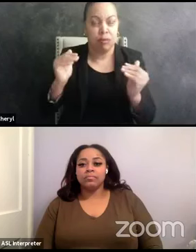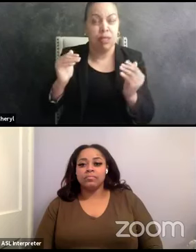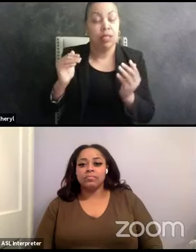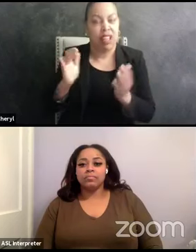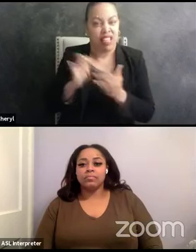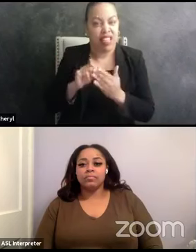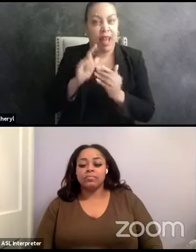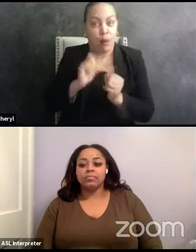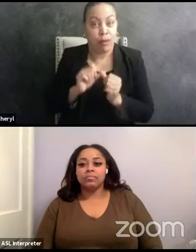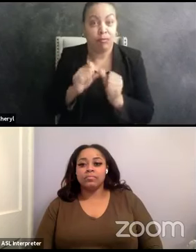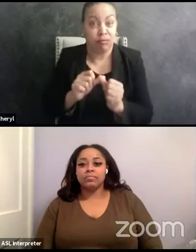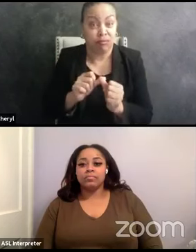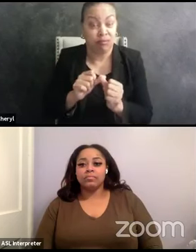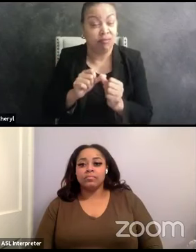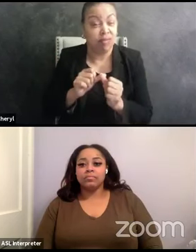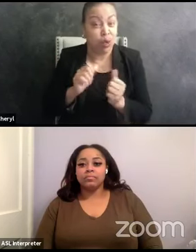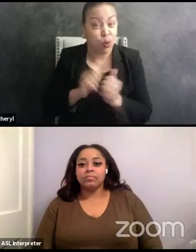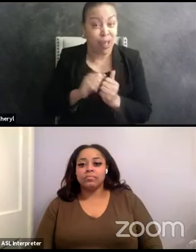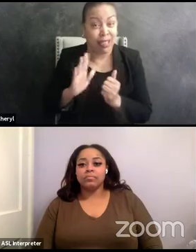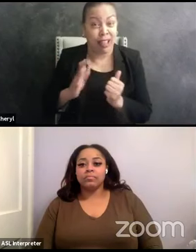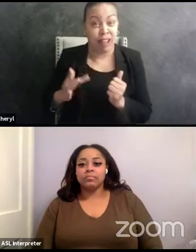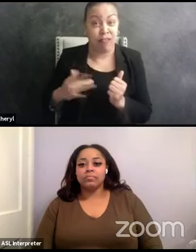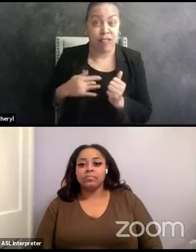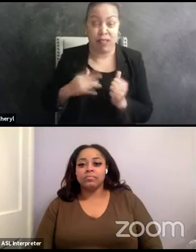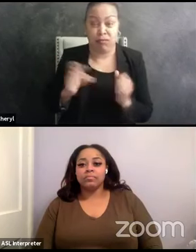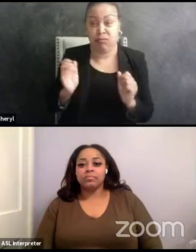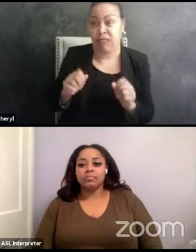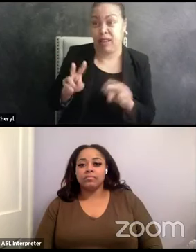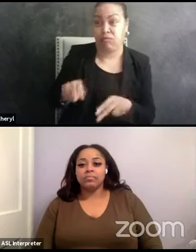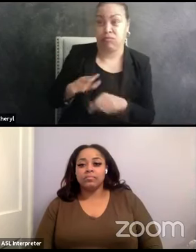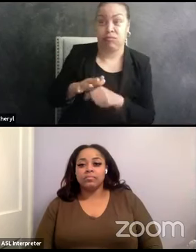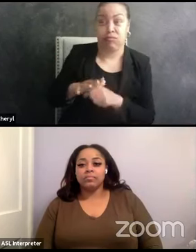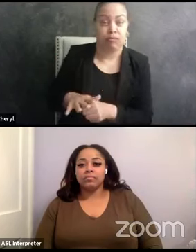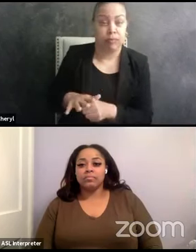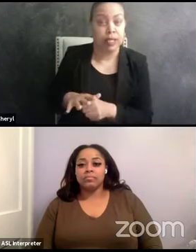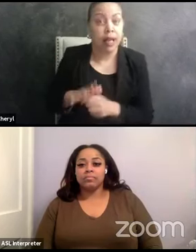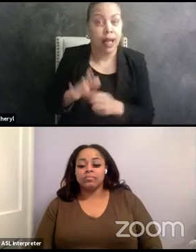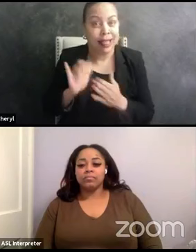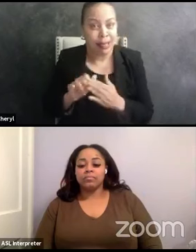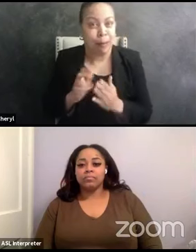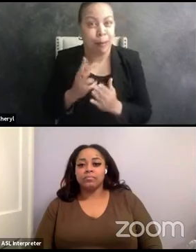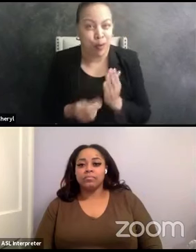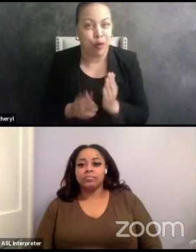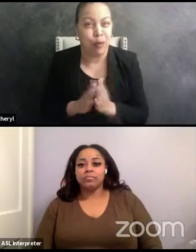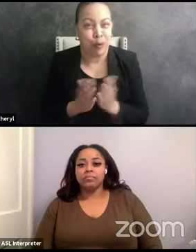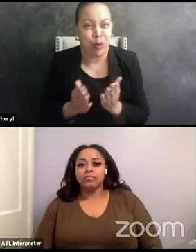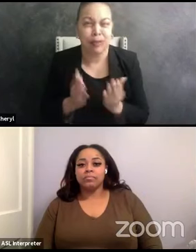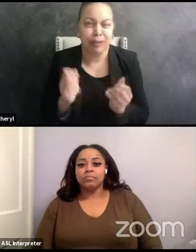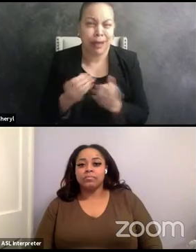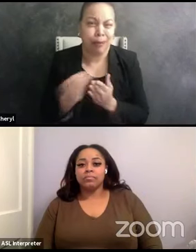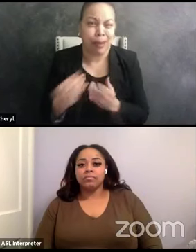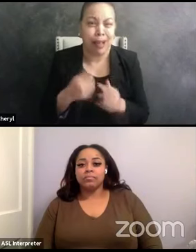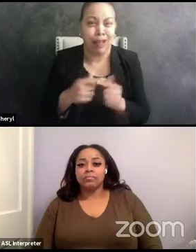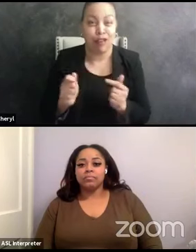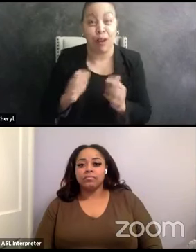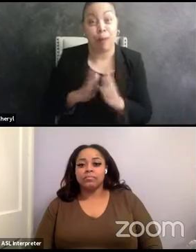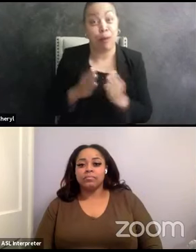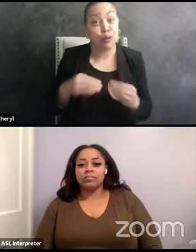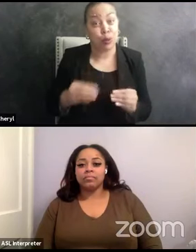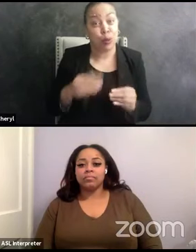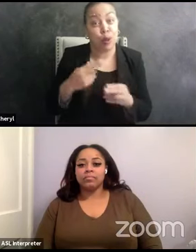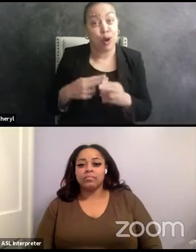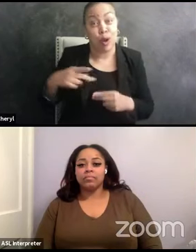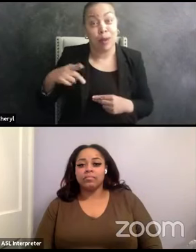grandeur and entitlement. Mediocre and So You Want to Talk About Race are available for purchase locally from Papercuts Bookshop, which we